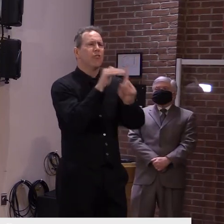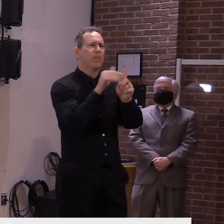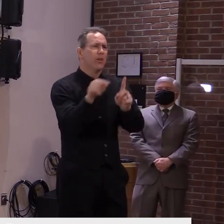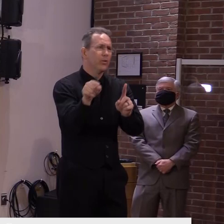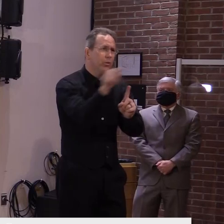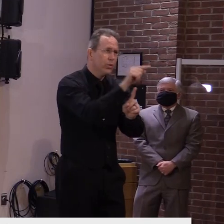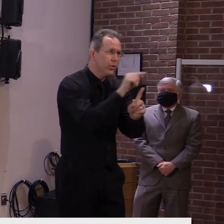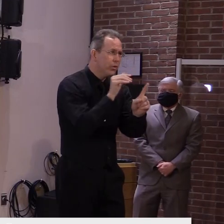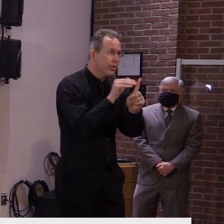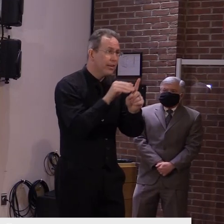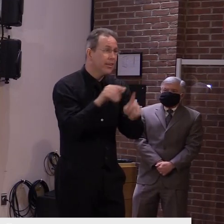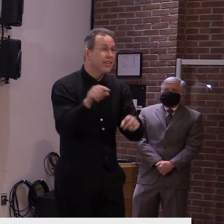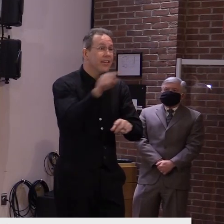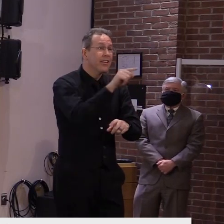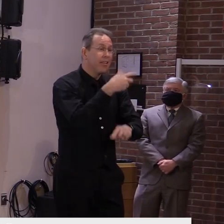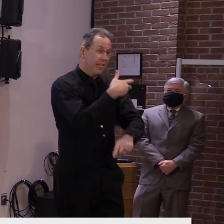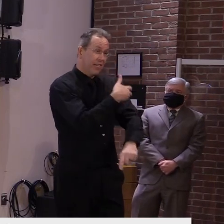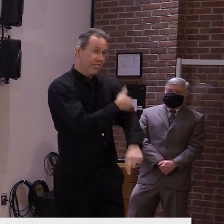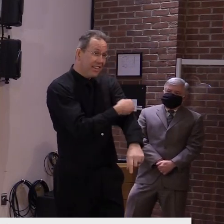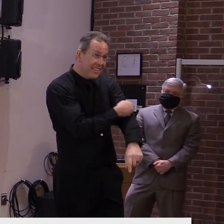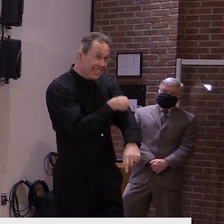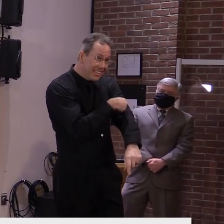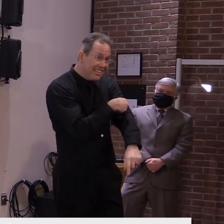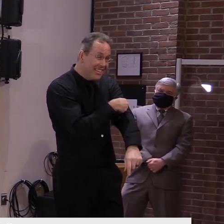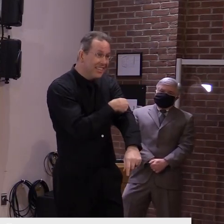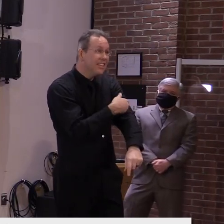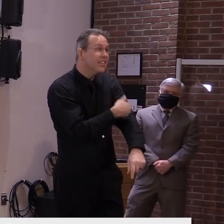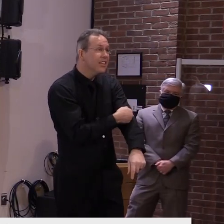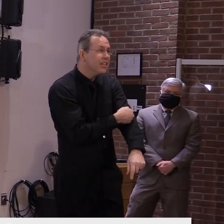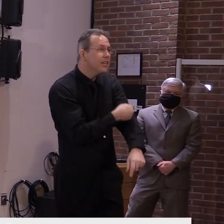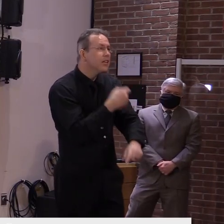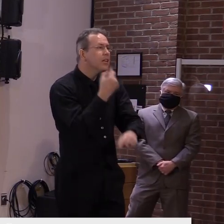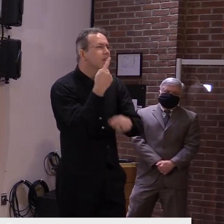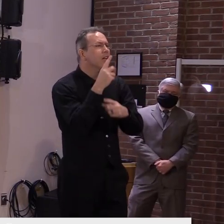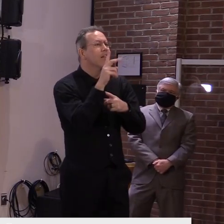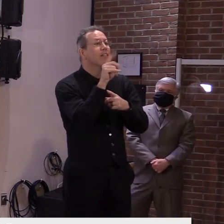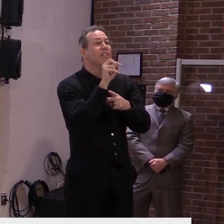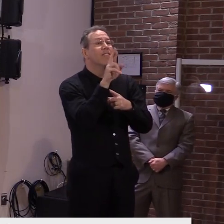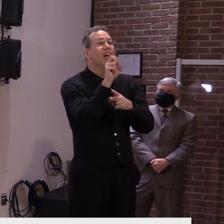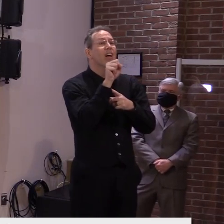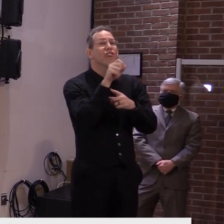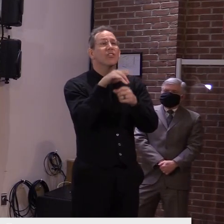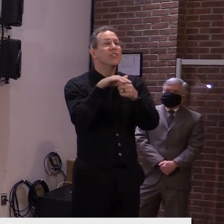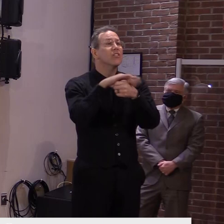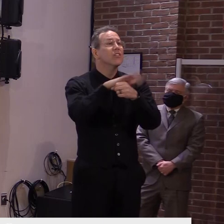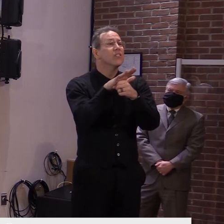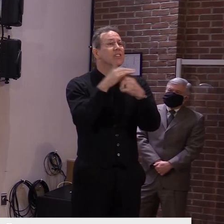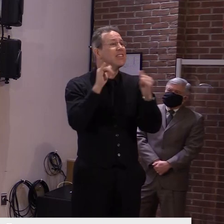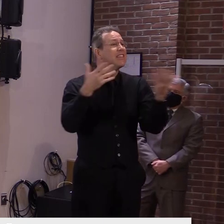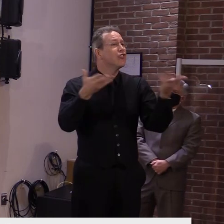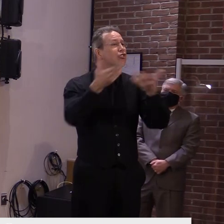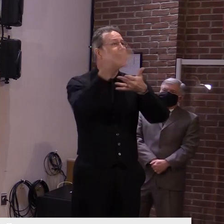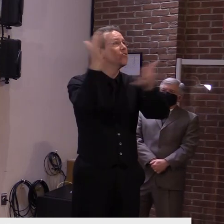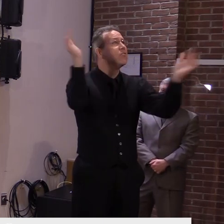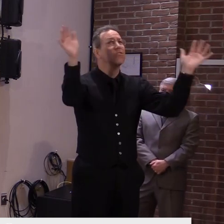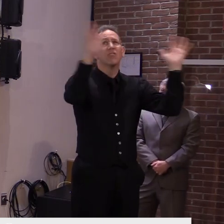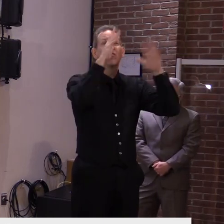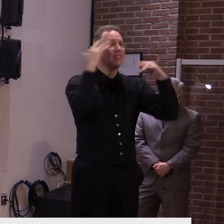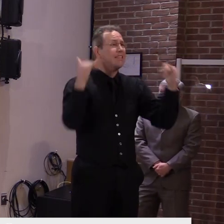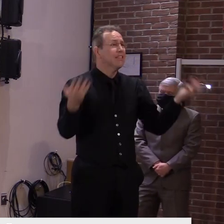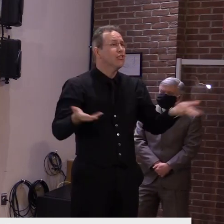the virus isn't totally gone. It's still on the planet Earth. just like in a given flu